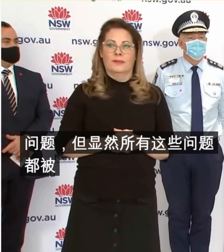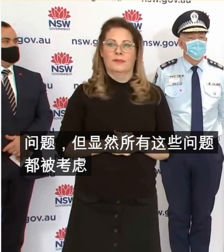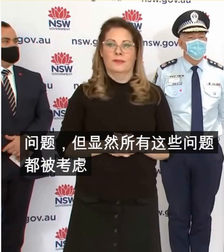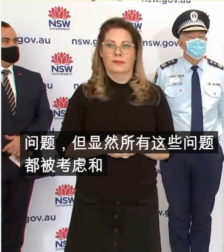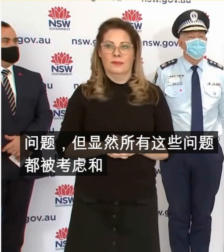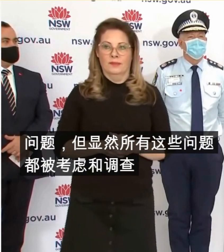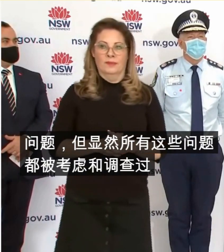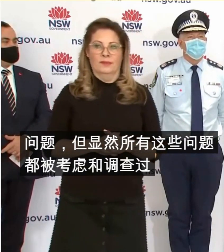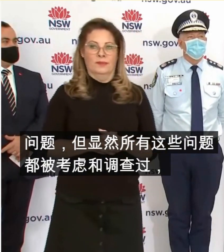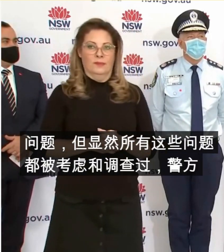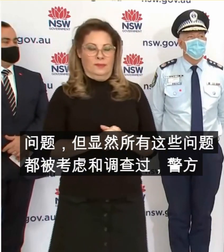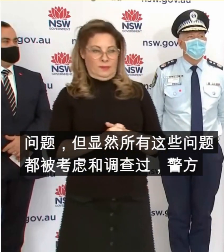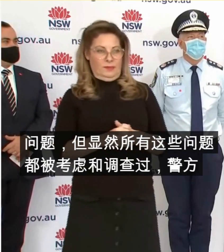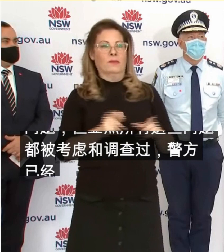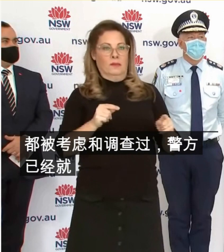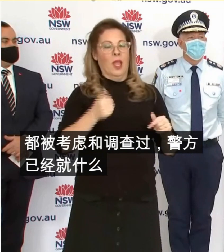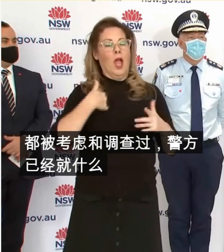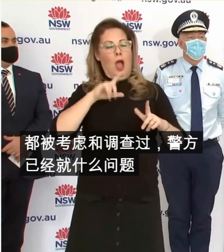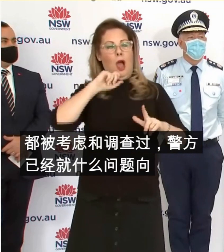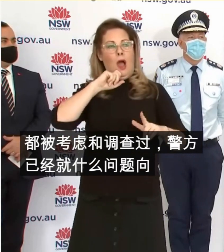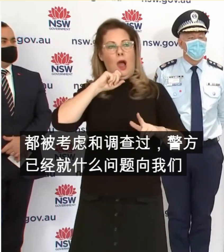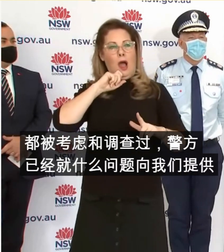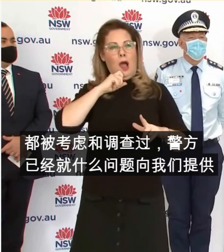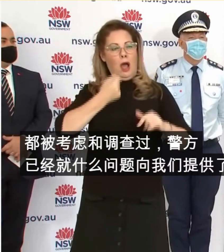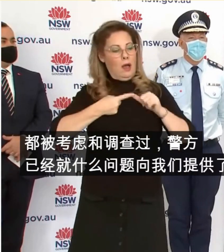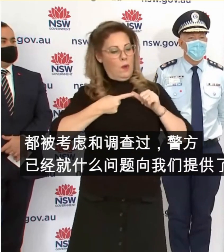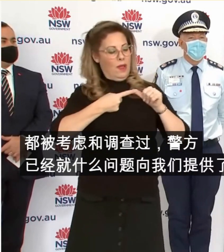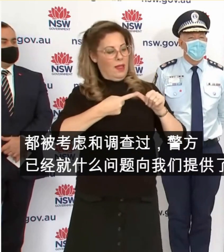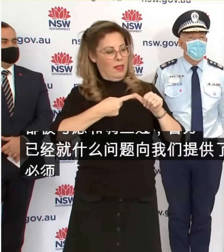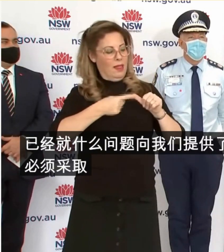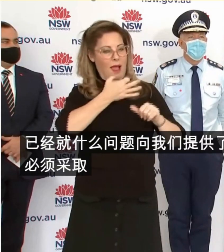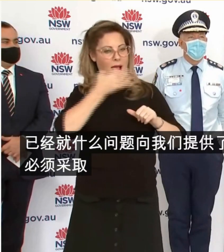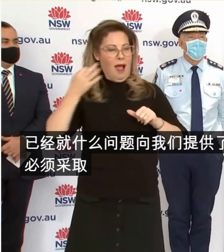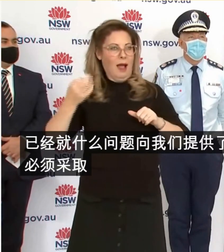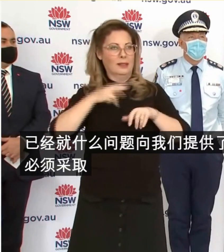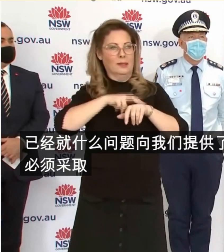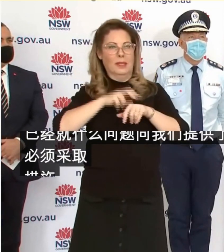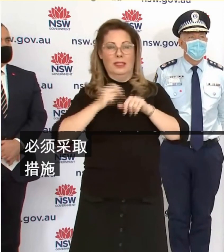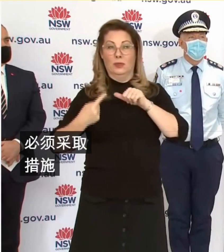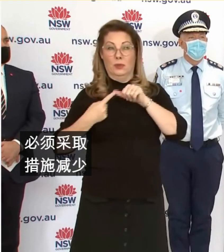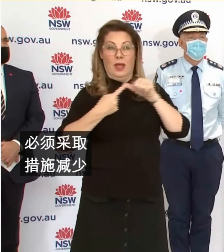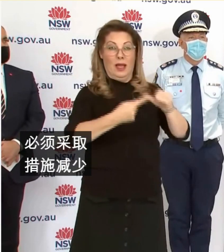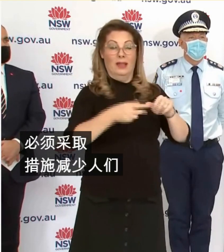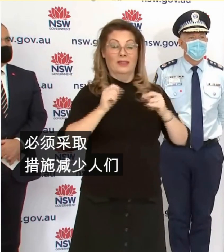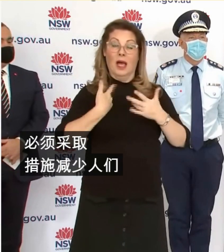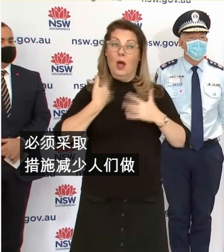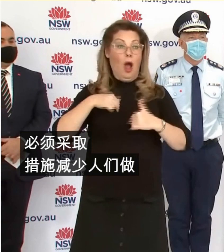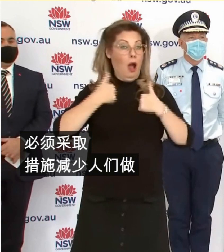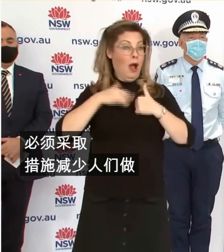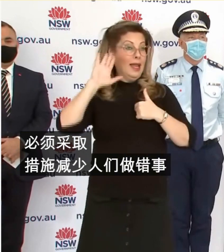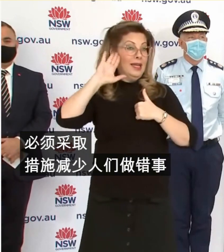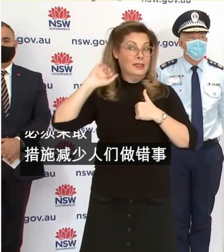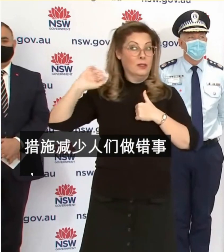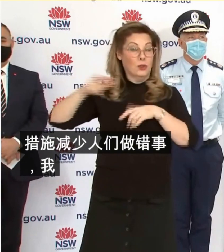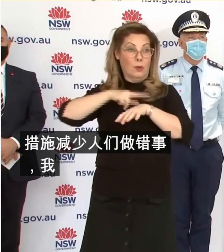those issues are considered and canvassed, and police have given us their advice on what we must do to reduce